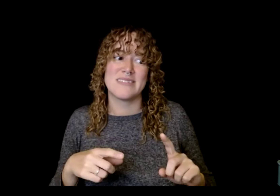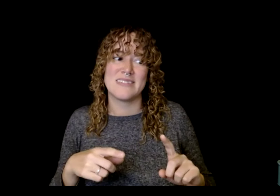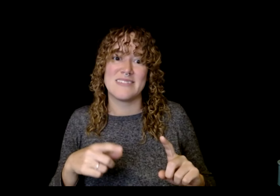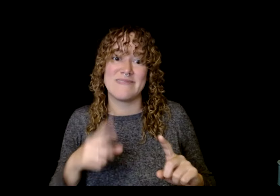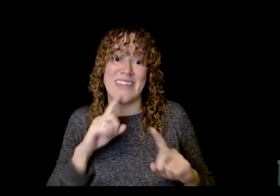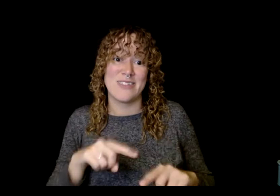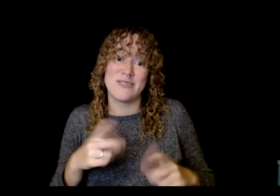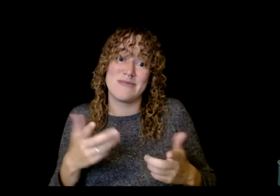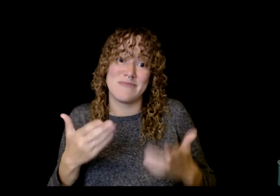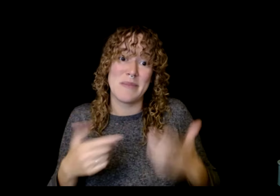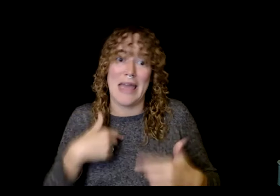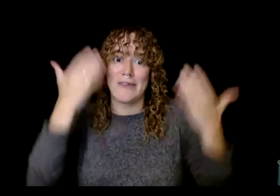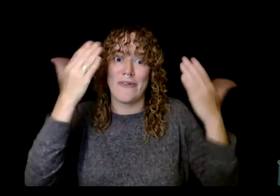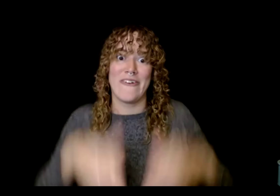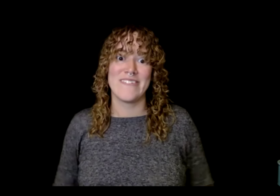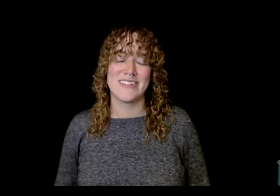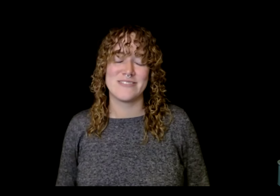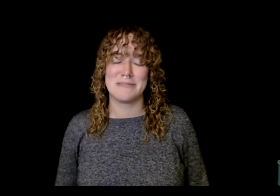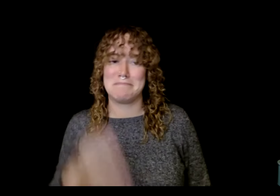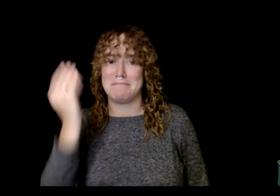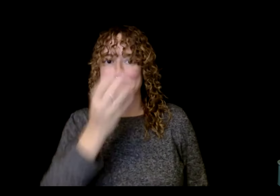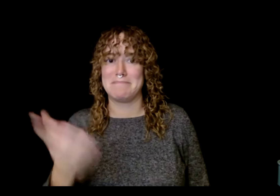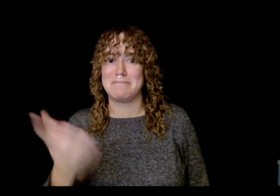know. So full disclosure there.